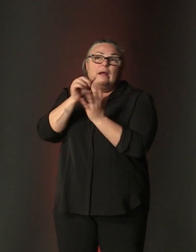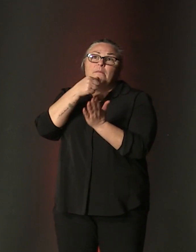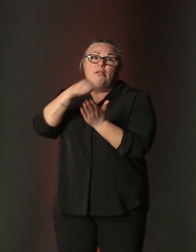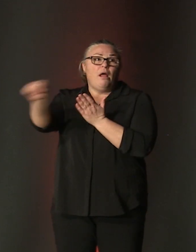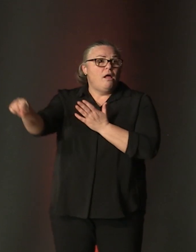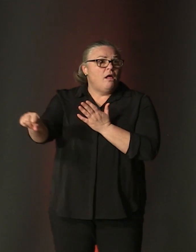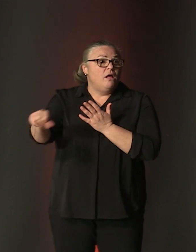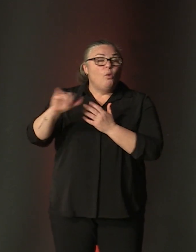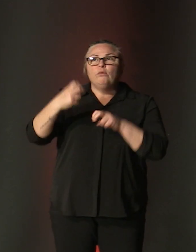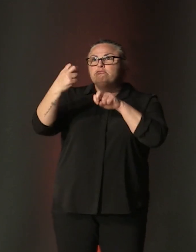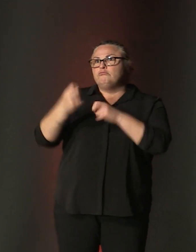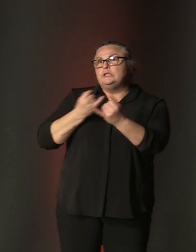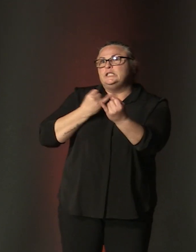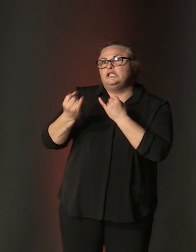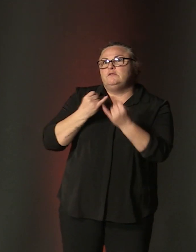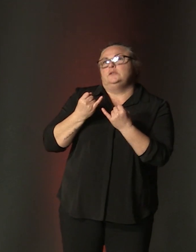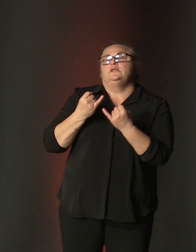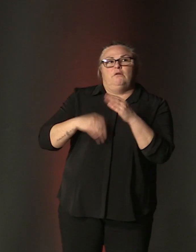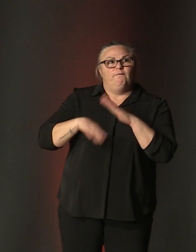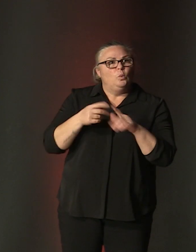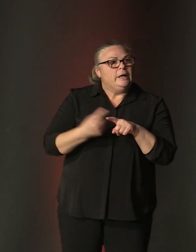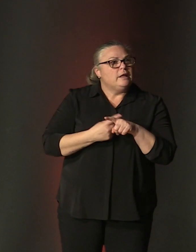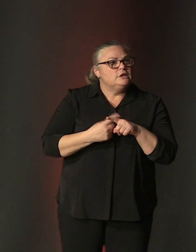through interviews, all entirely in English.